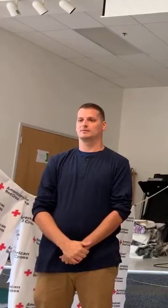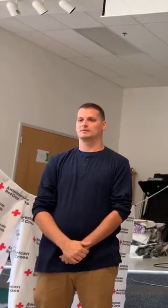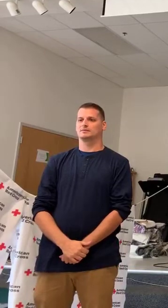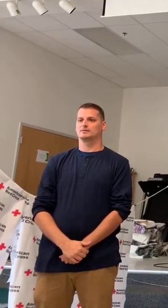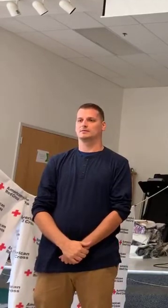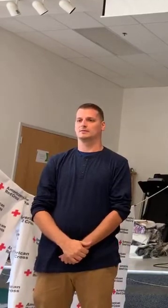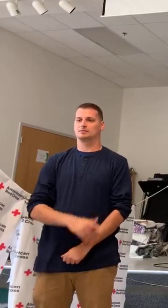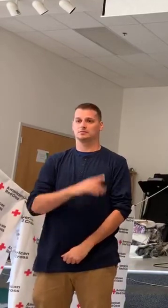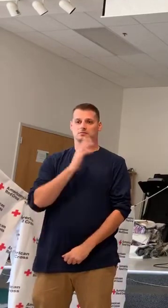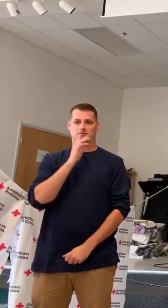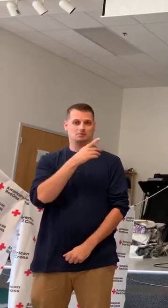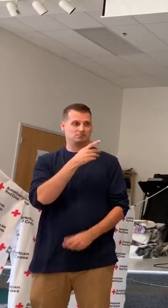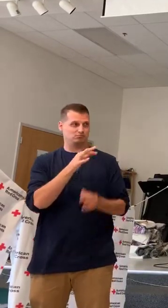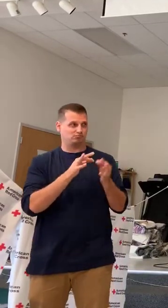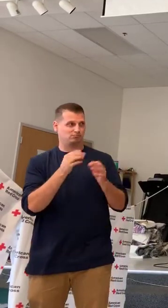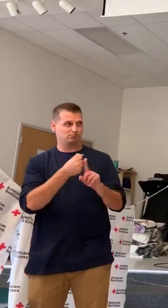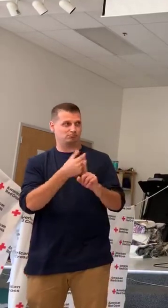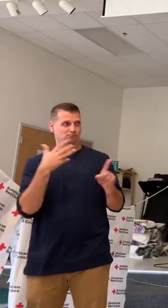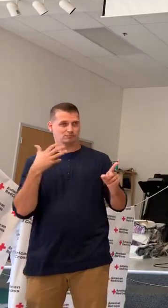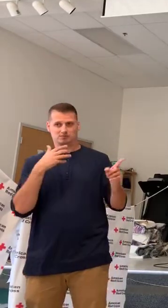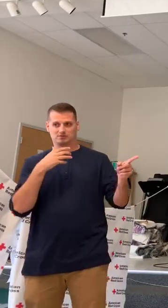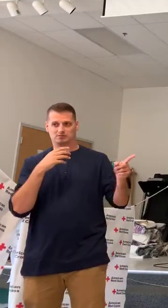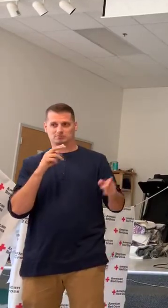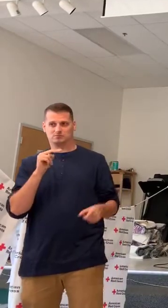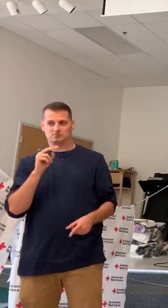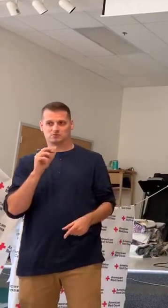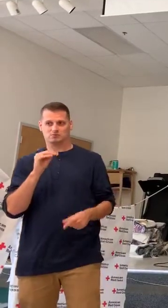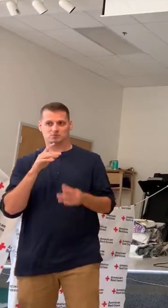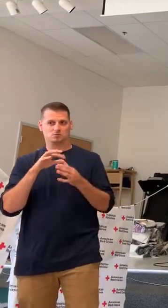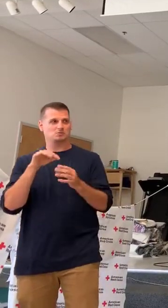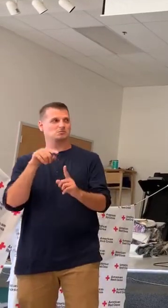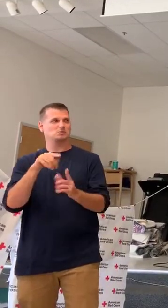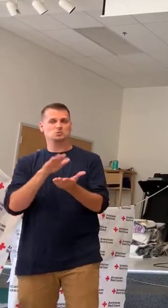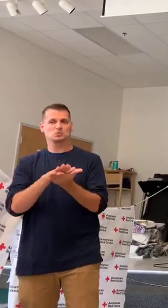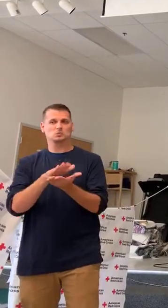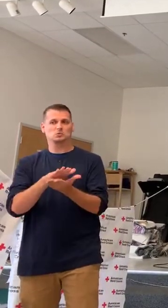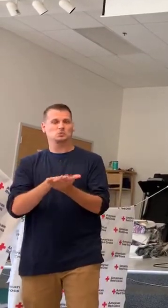the next steps there. So we do our cooperator meetings.